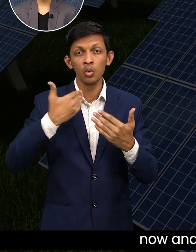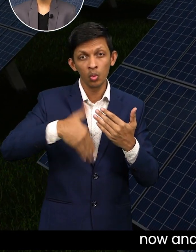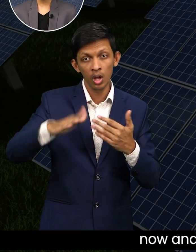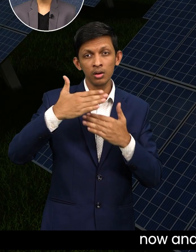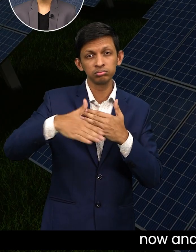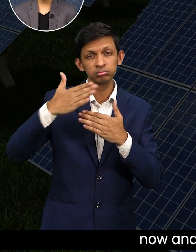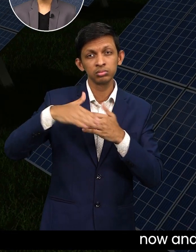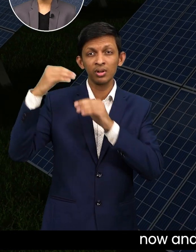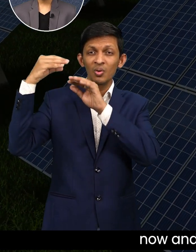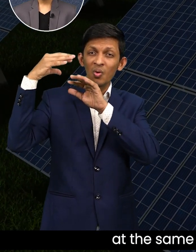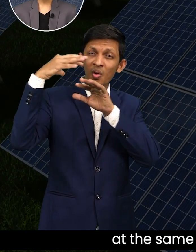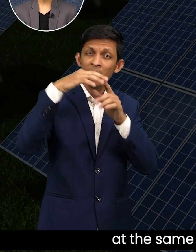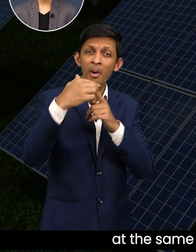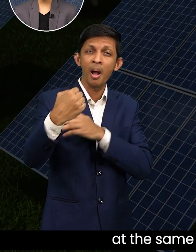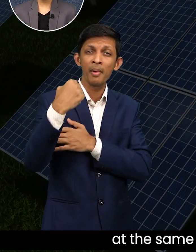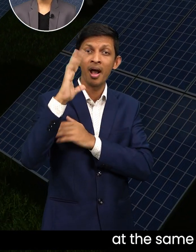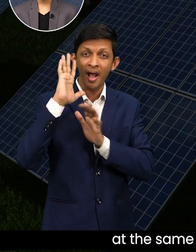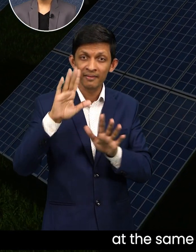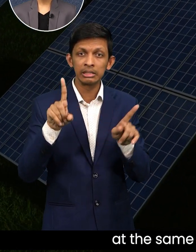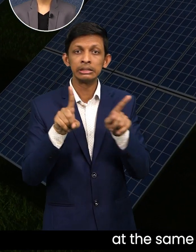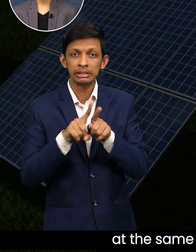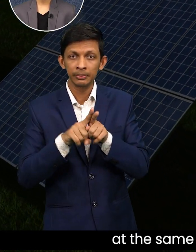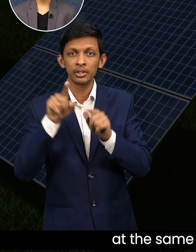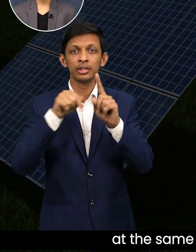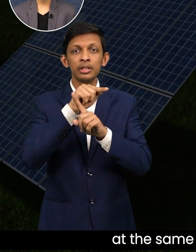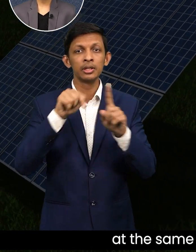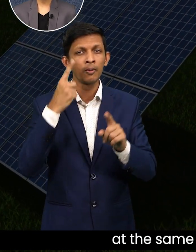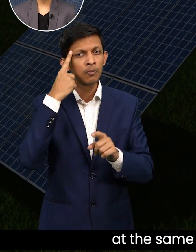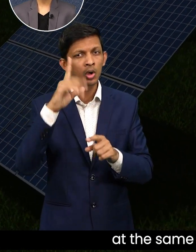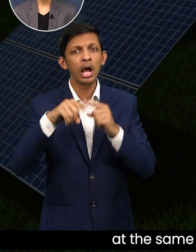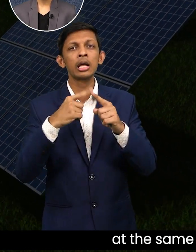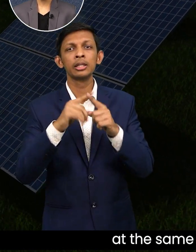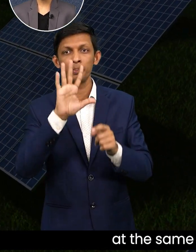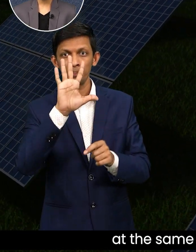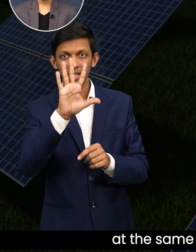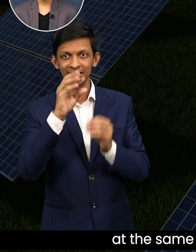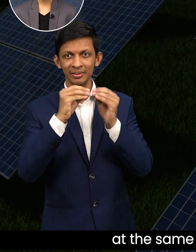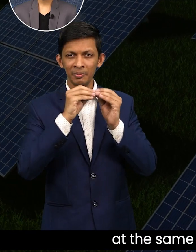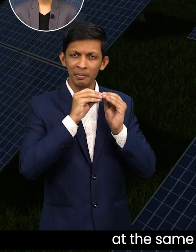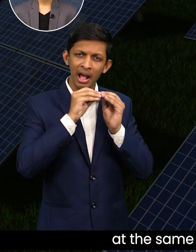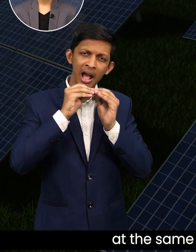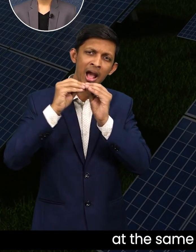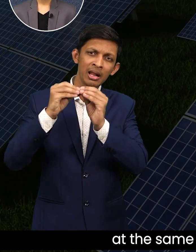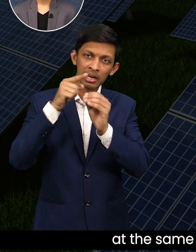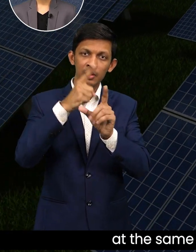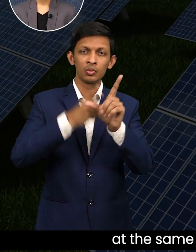continue radiating energy at the same rate for about 5 billion years more.